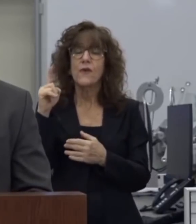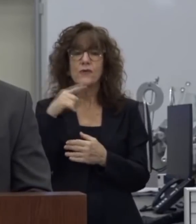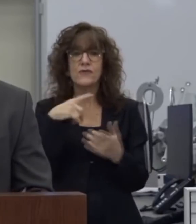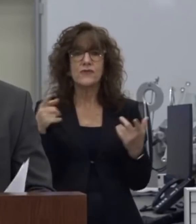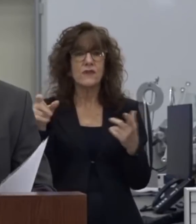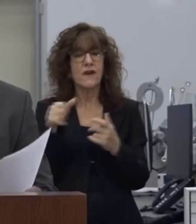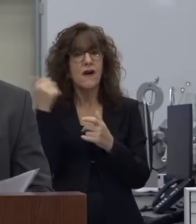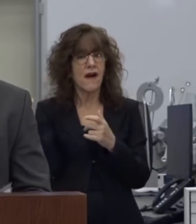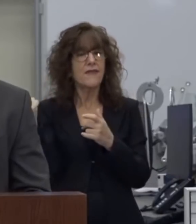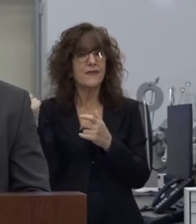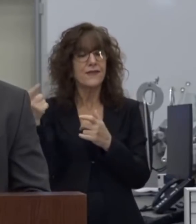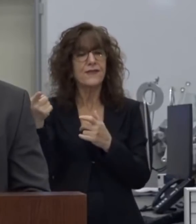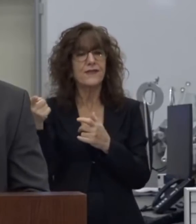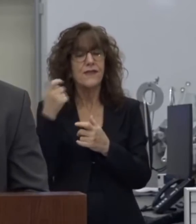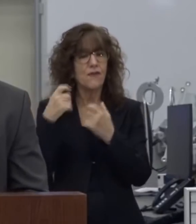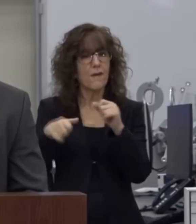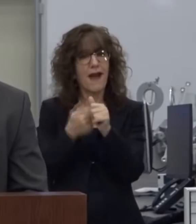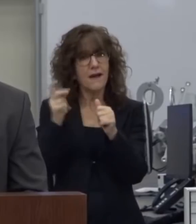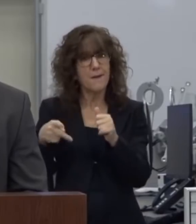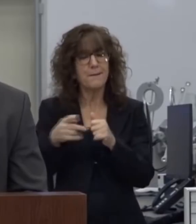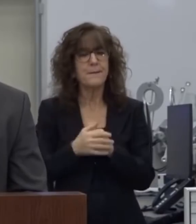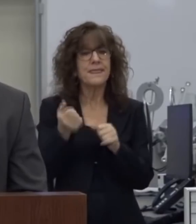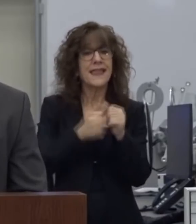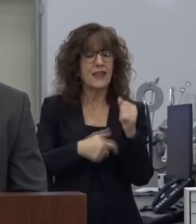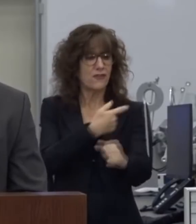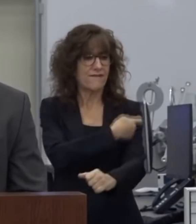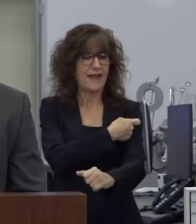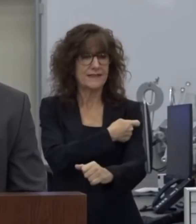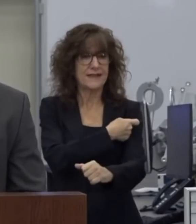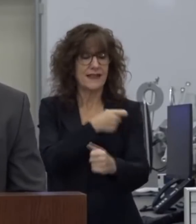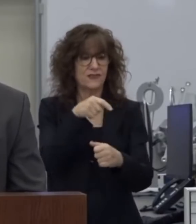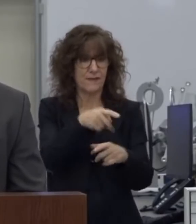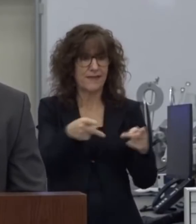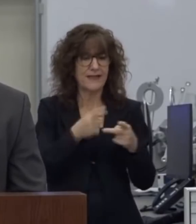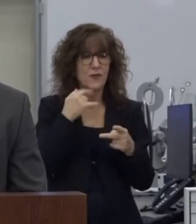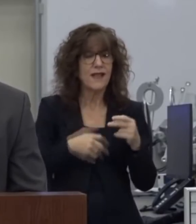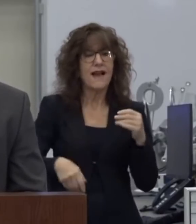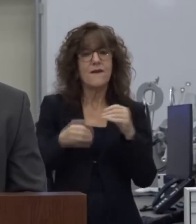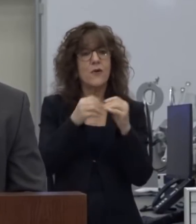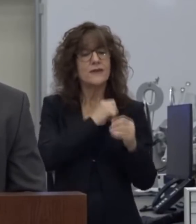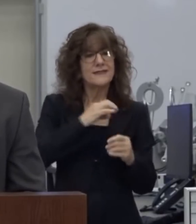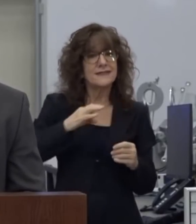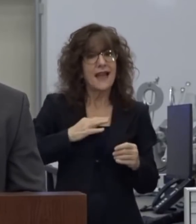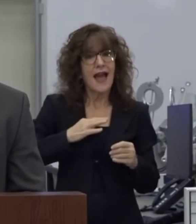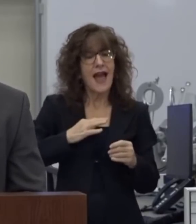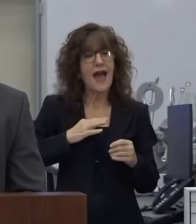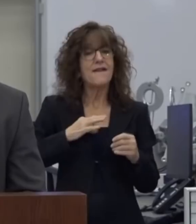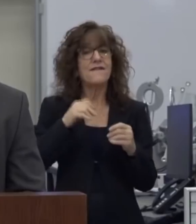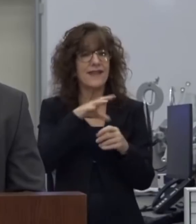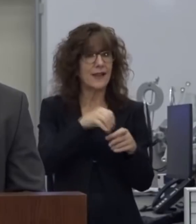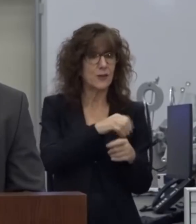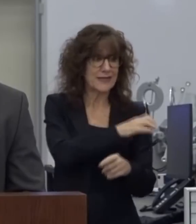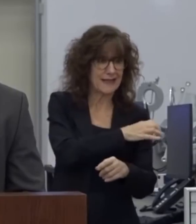storage operation. Each vaccination site will have additional staffing. This includes clinical